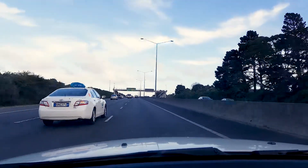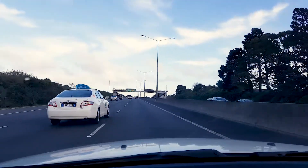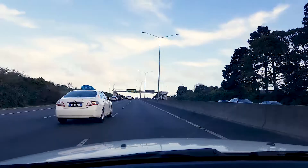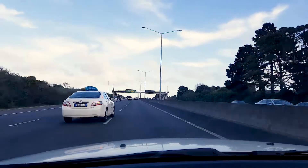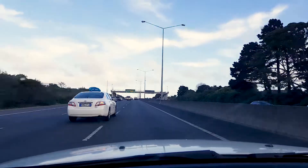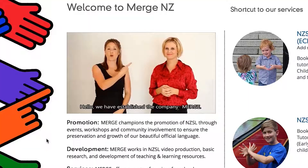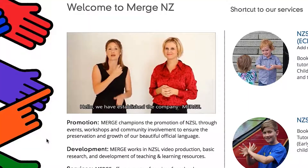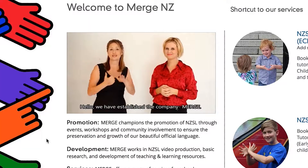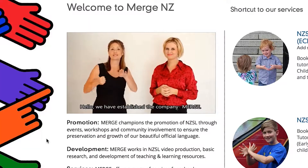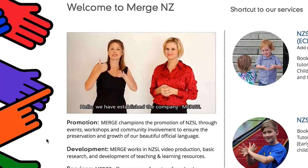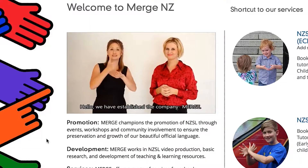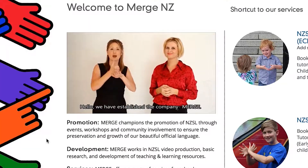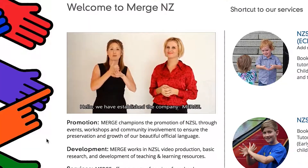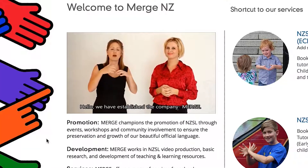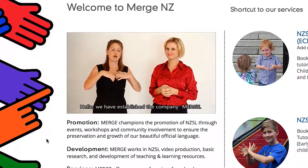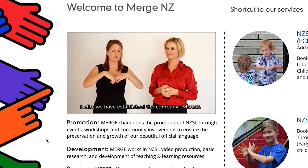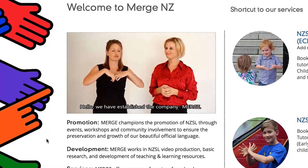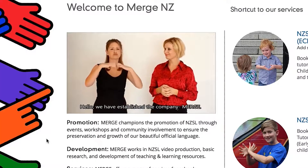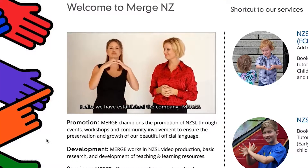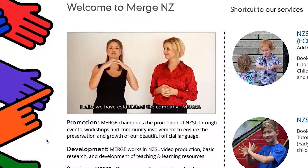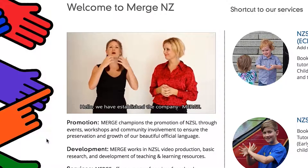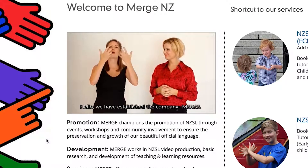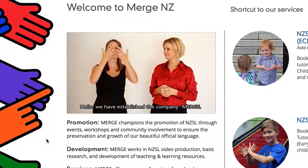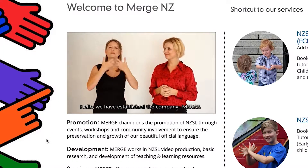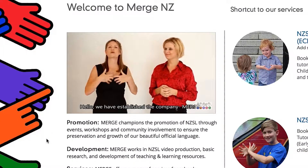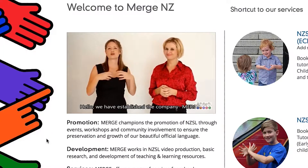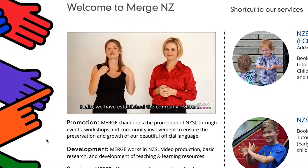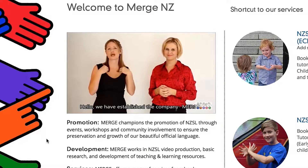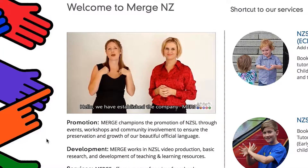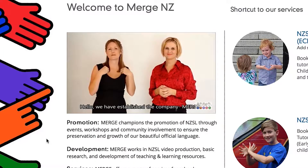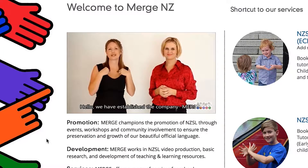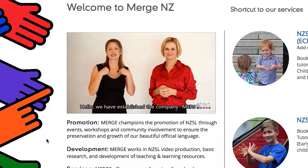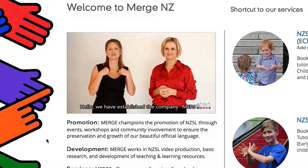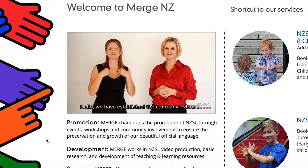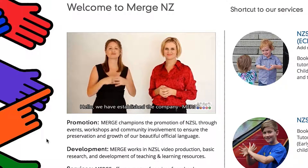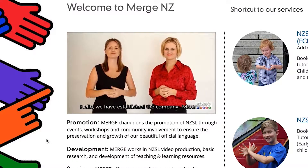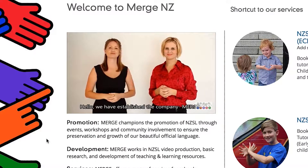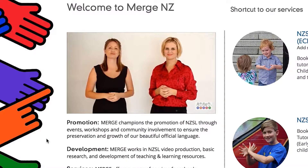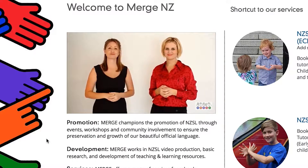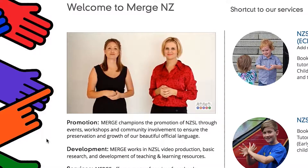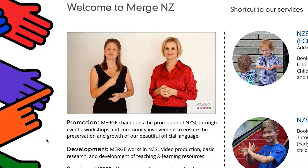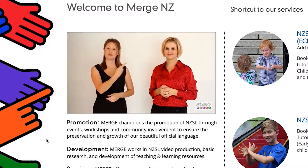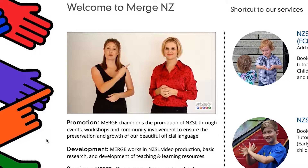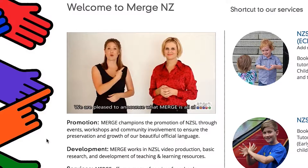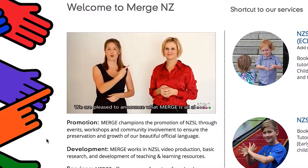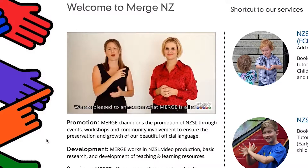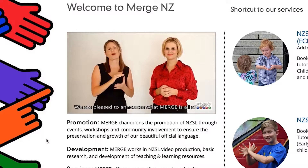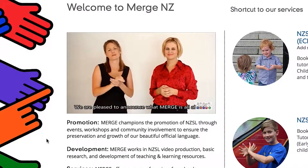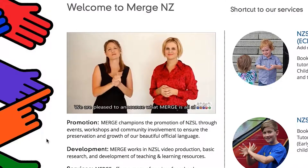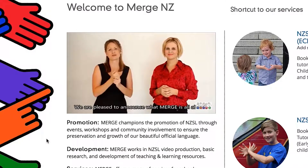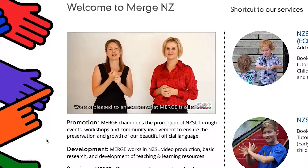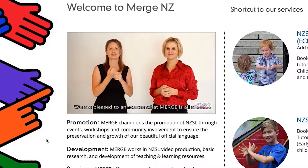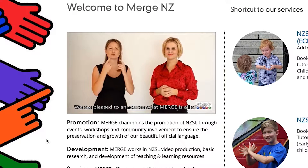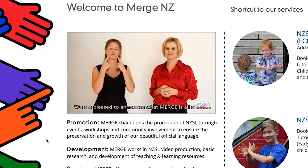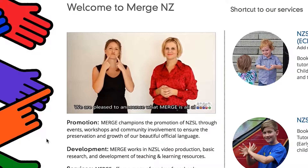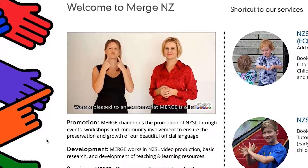words. What if the language we spoke was physical and visual? Would we be more receptive to the body language of